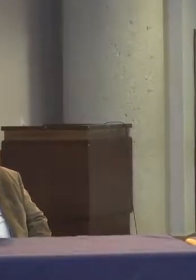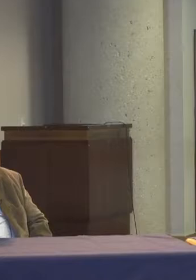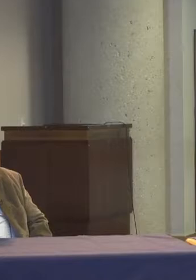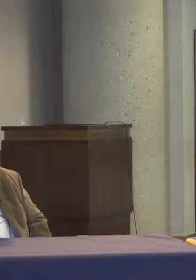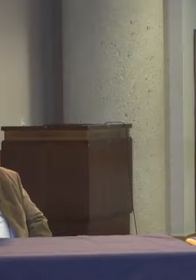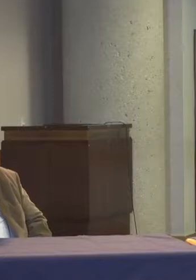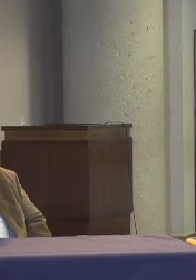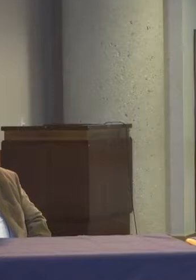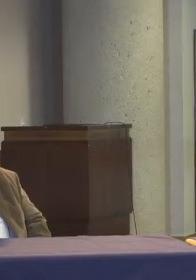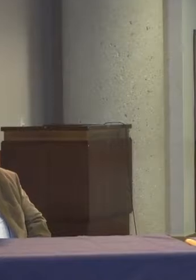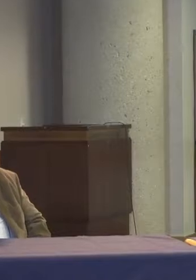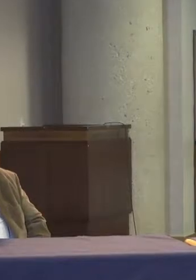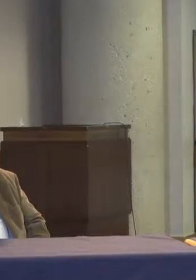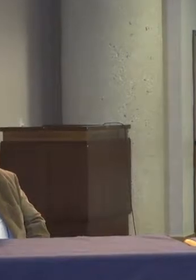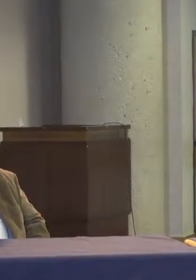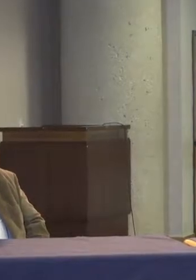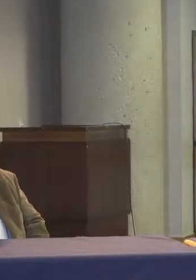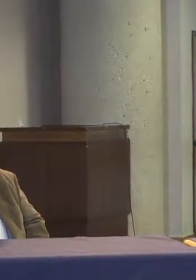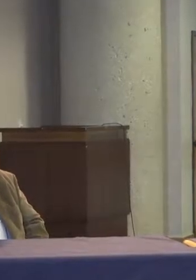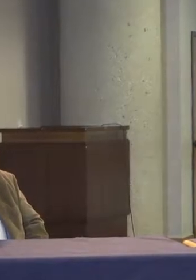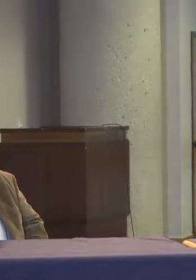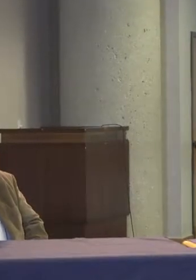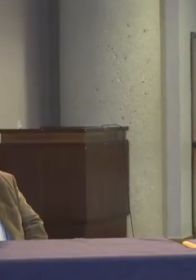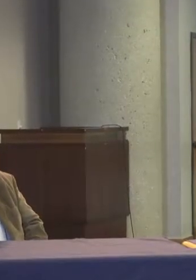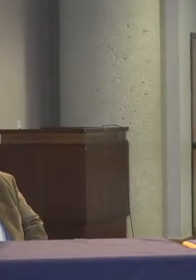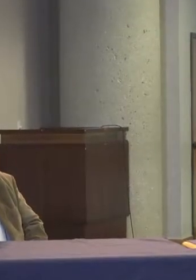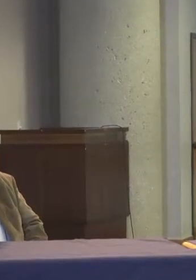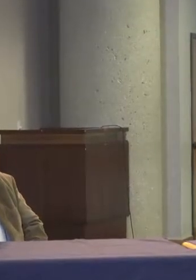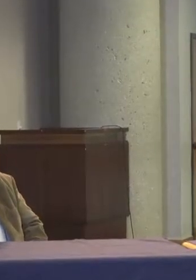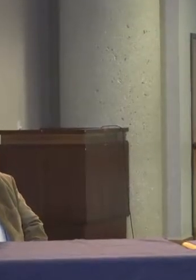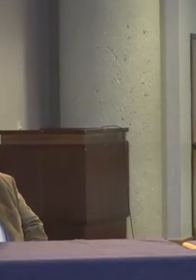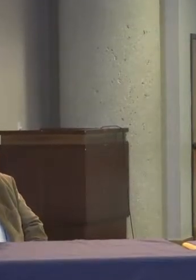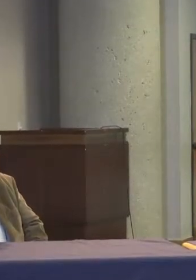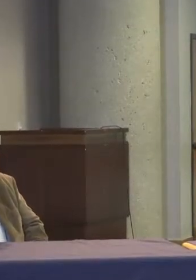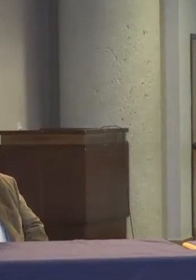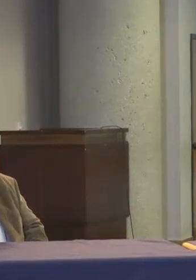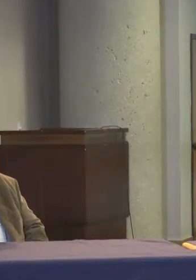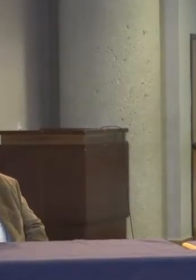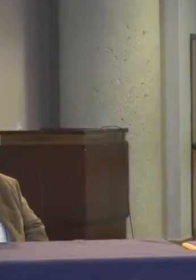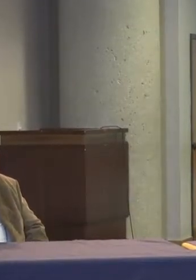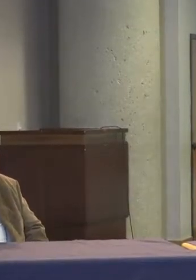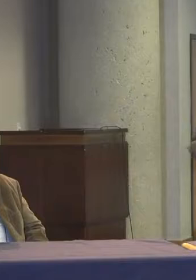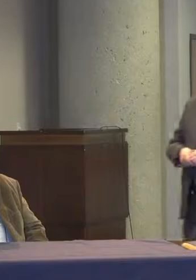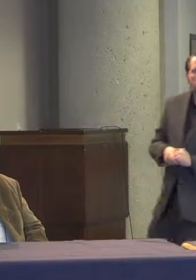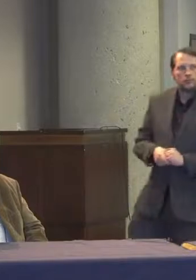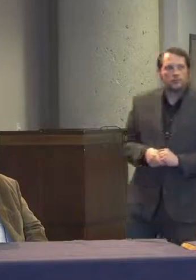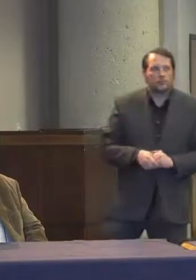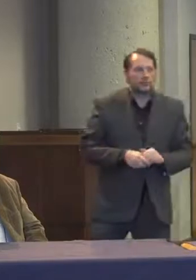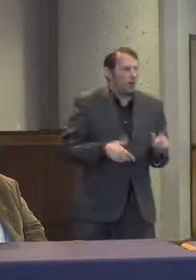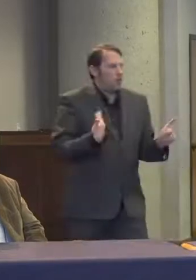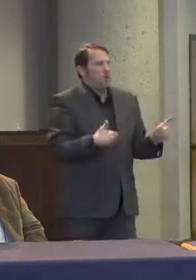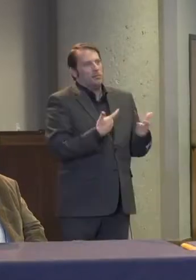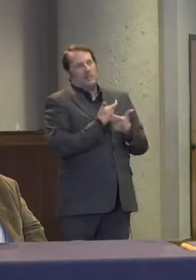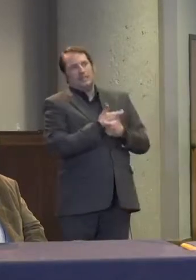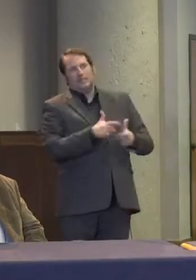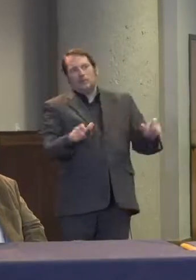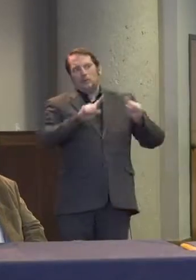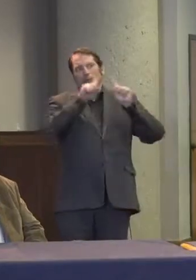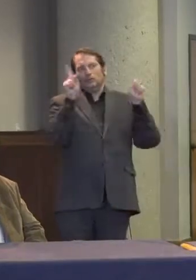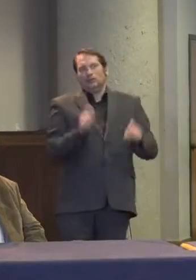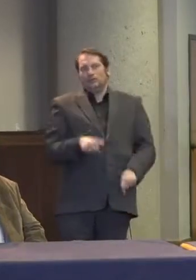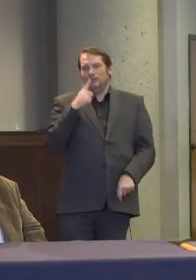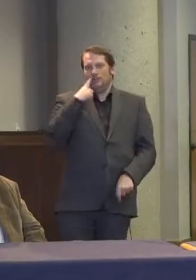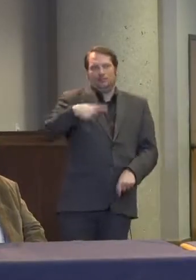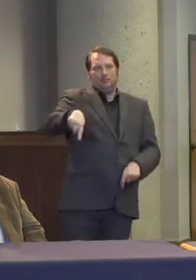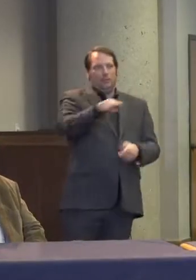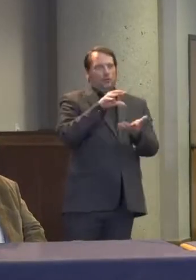Absolutely. Those are all big questions for students and families always. And so we'll start with spring